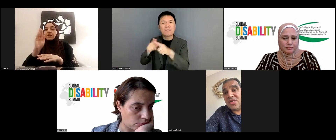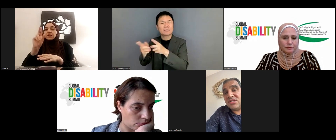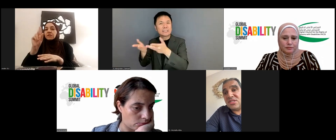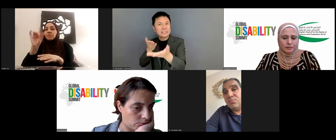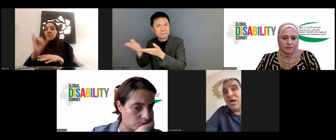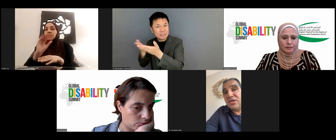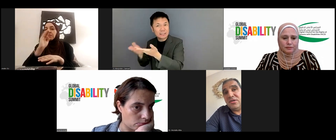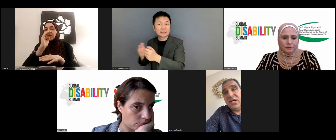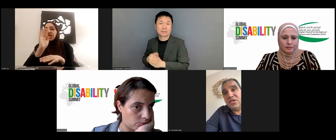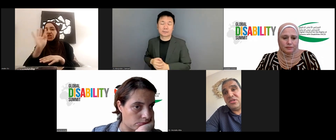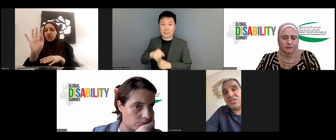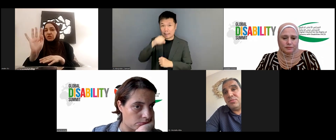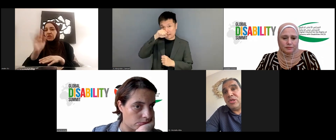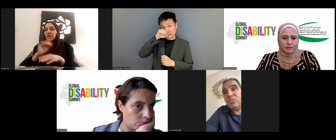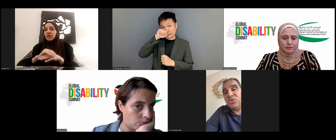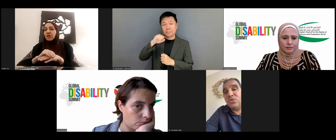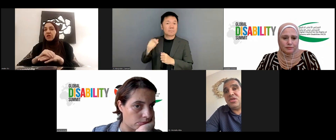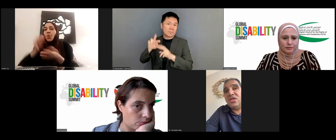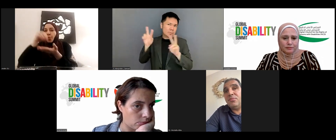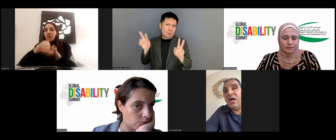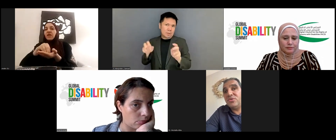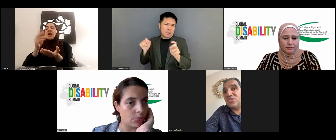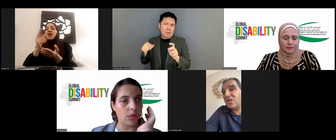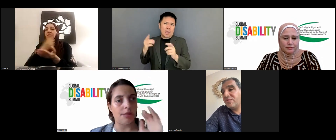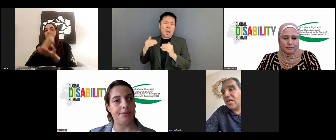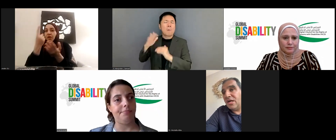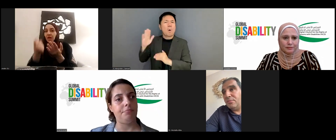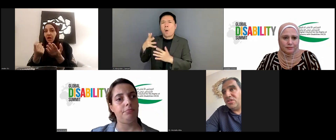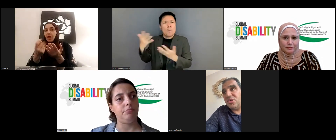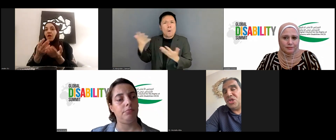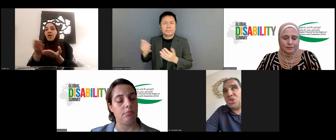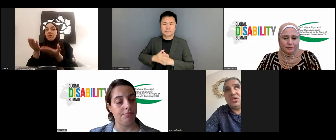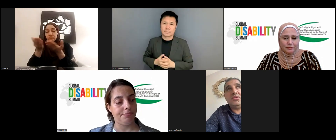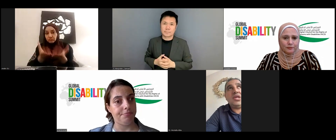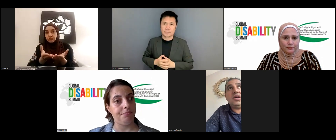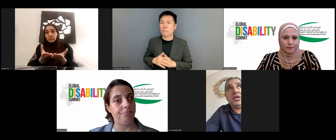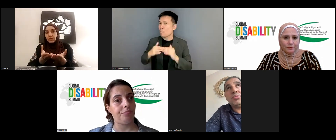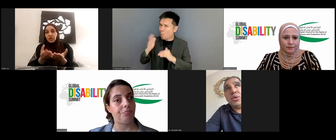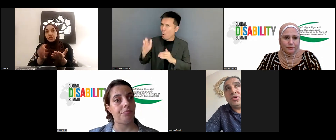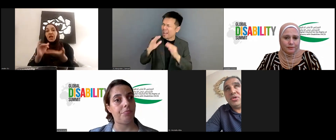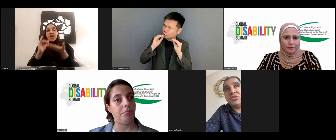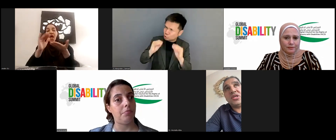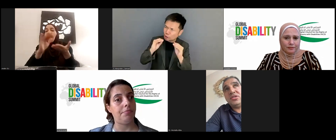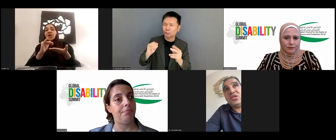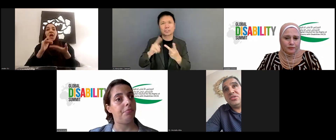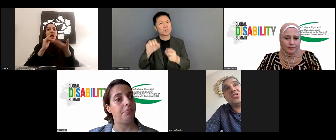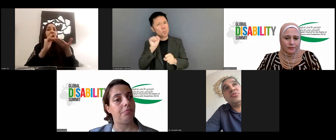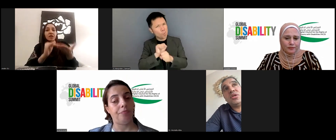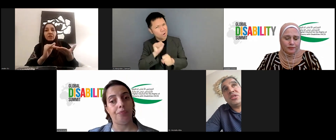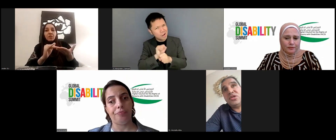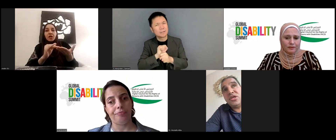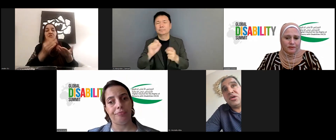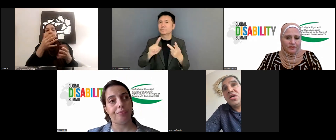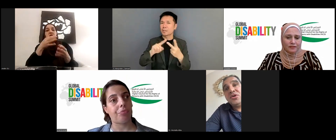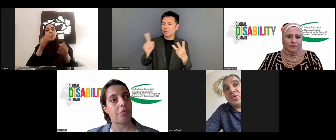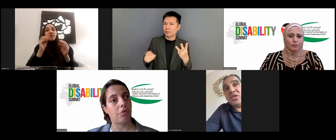maybe accessed by non-disabled people. We're talking here about education, employment, and